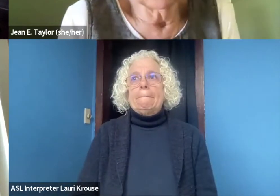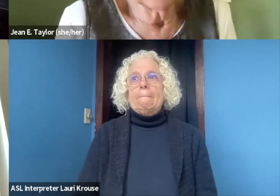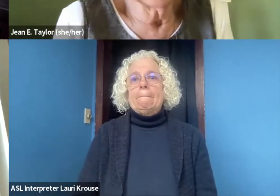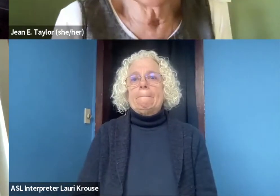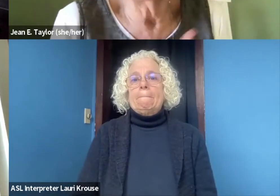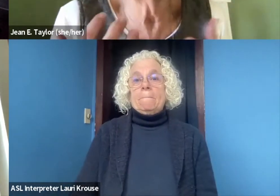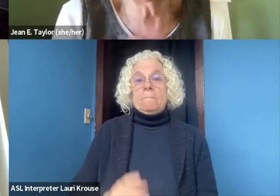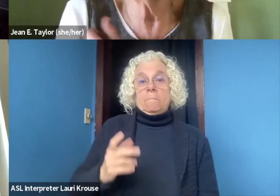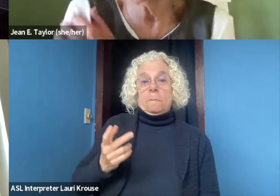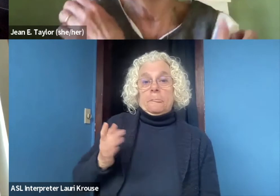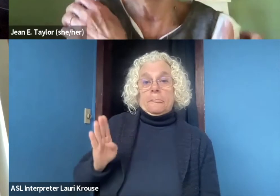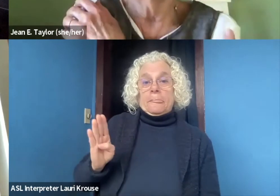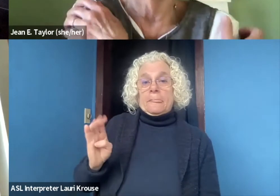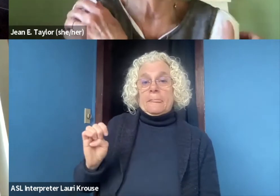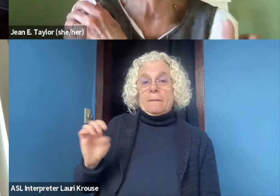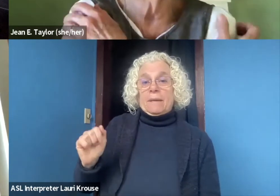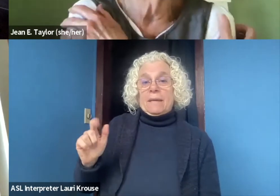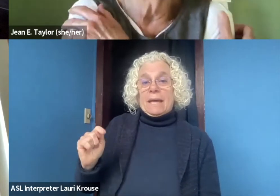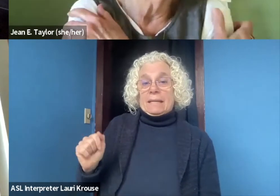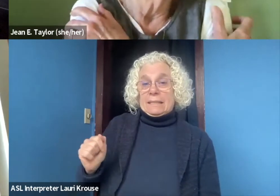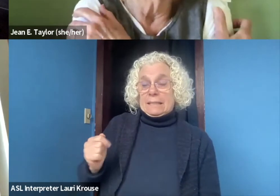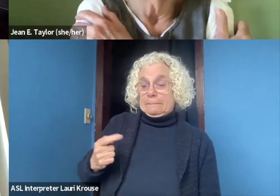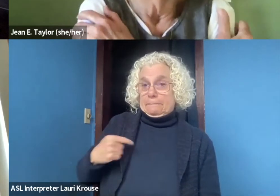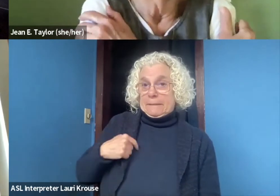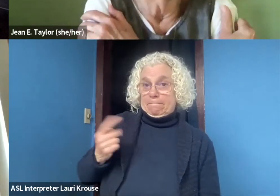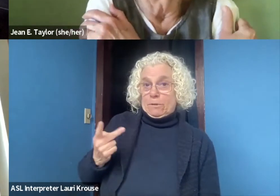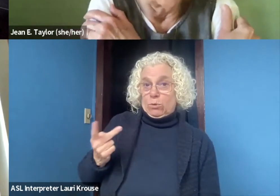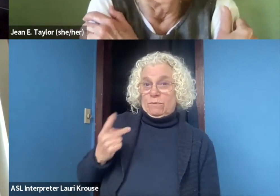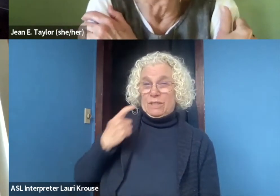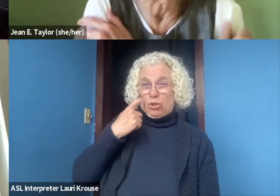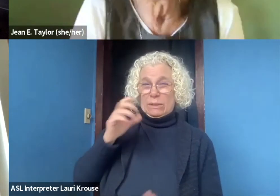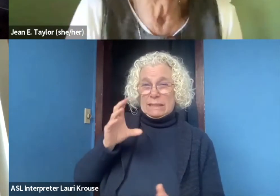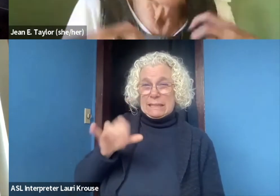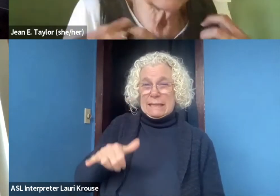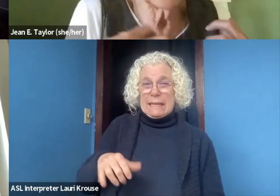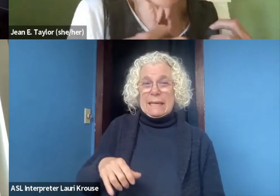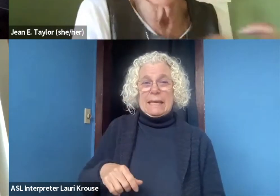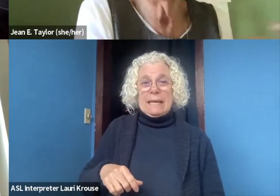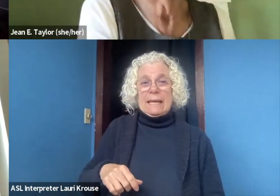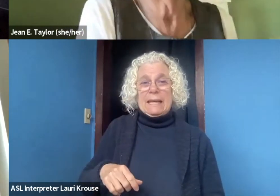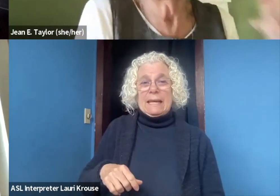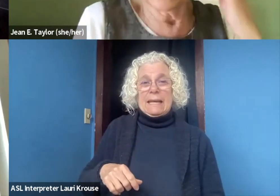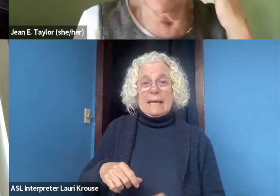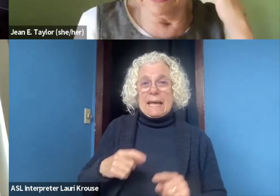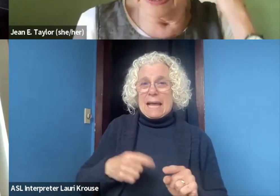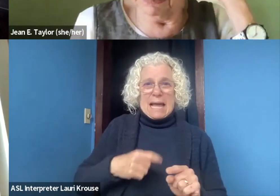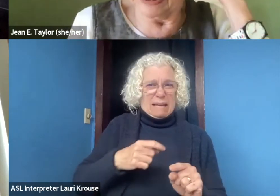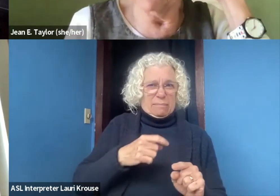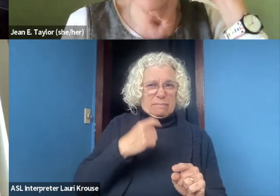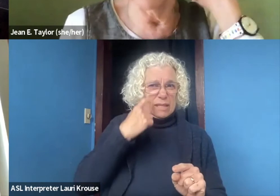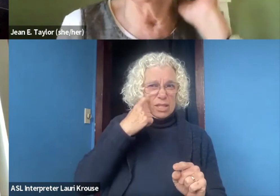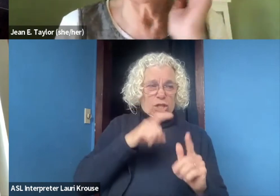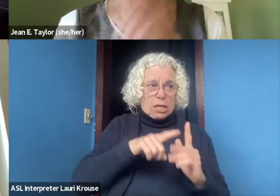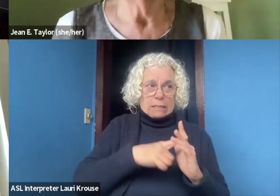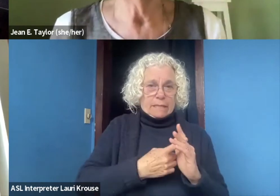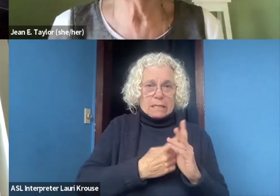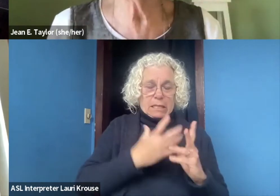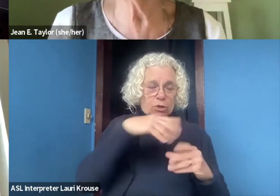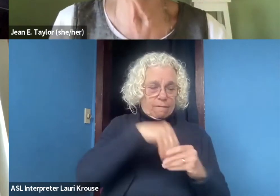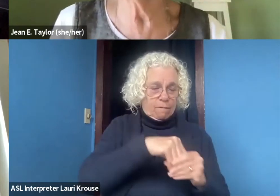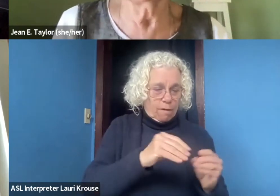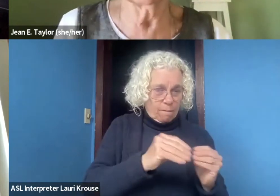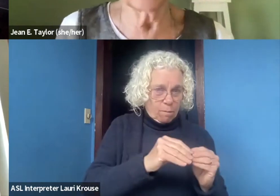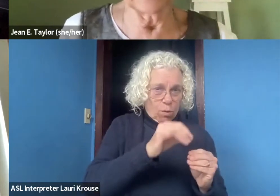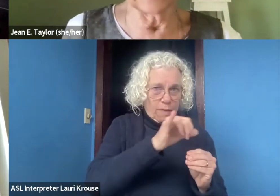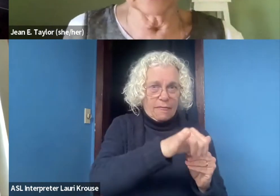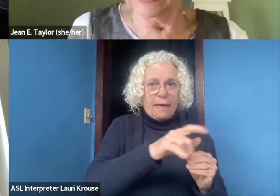did just recently, I'm kind of really, a co-learner here, really just beginning to get deeply involved, but we did